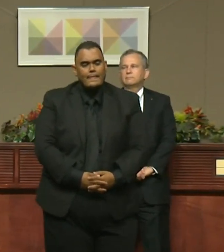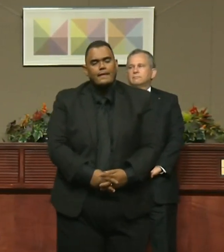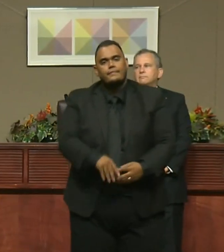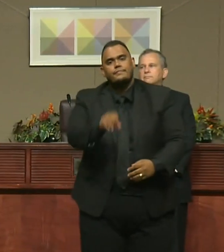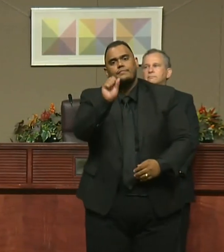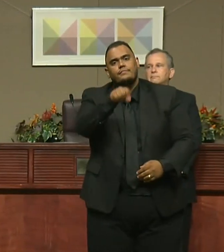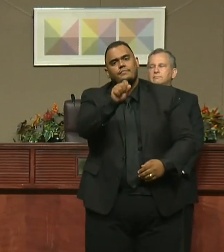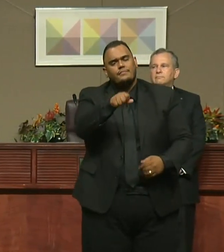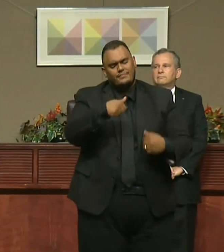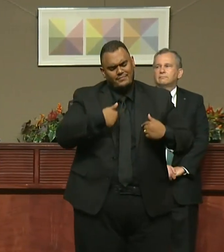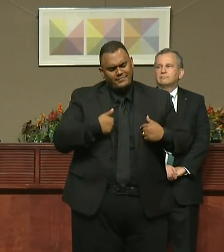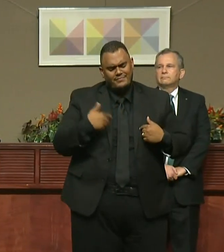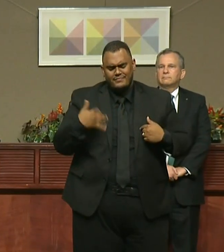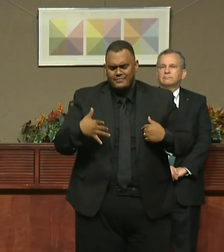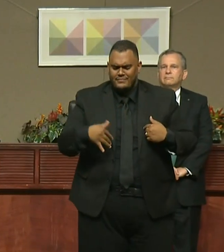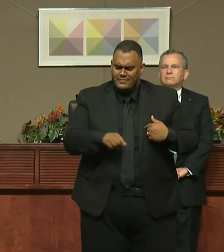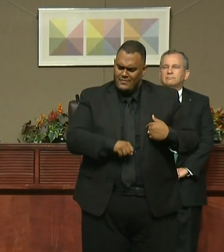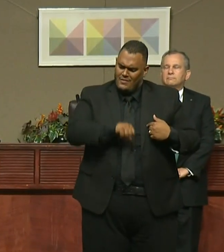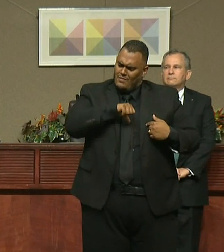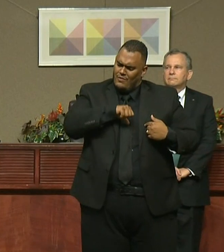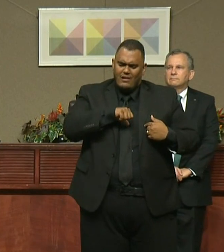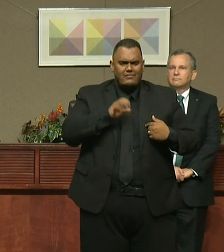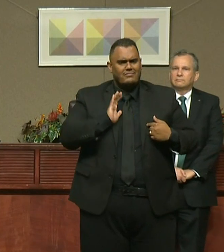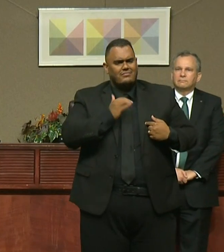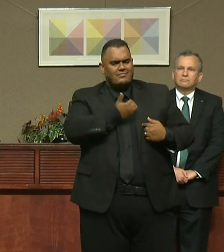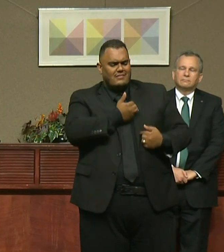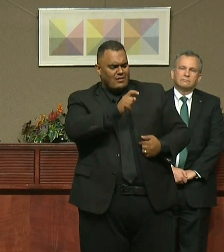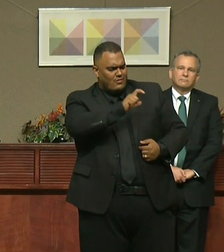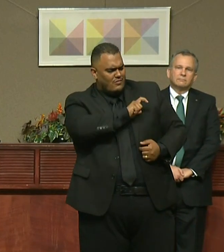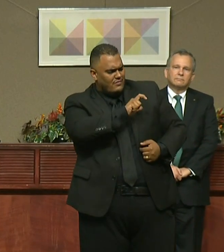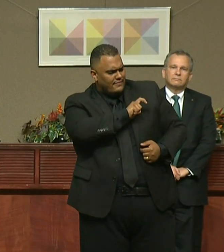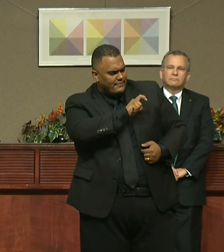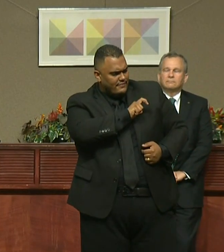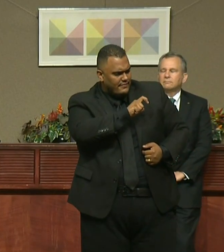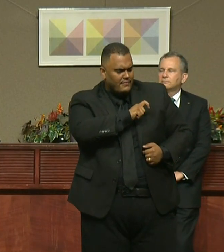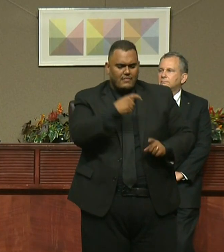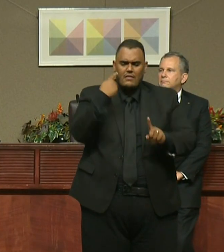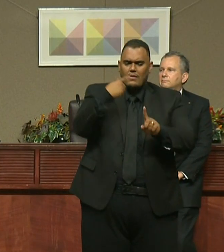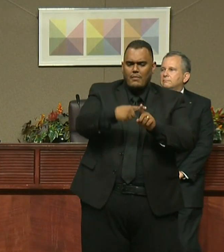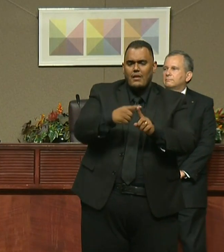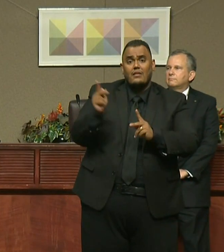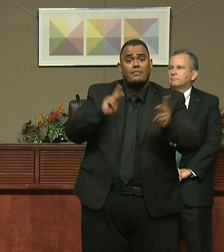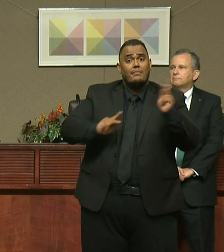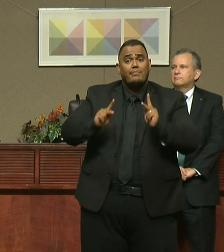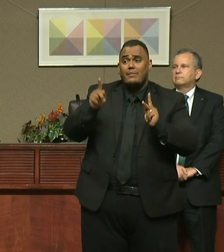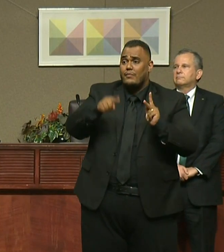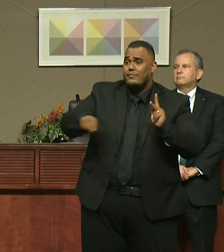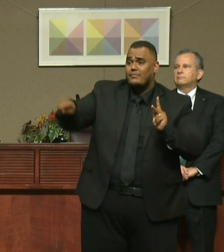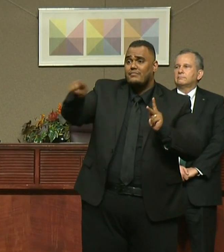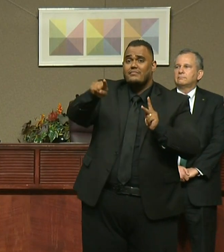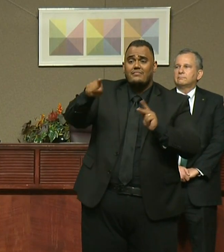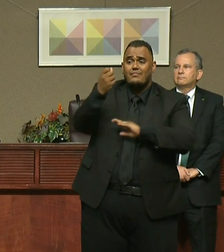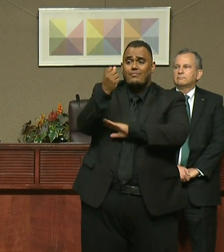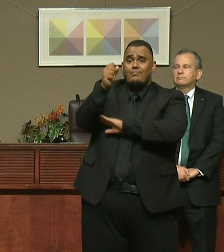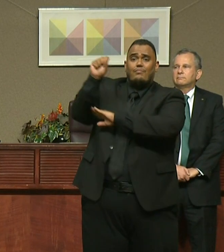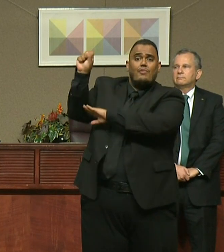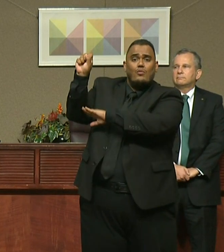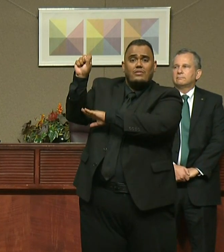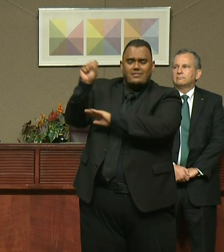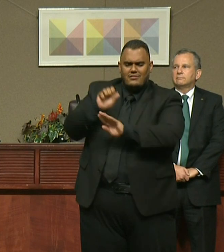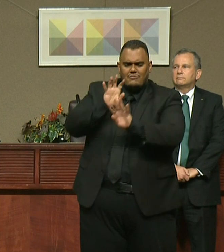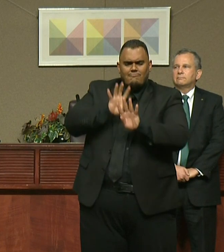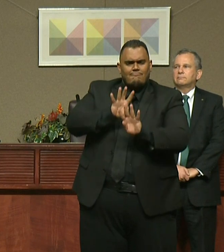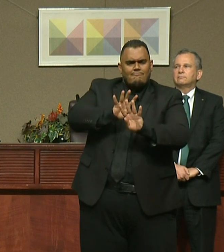I'm extremely proud both of our law enforcement officers and those who have peacefully protested over the course of the last